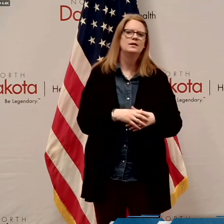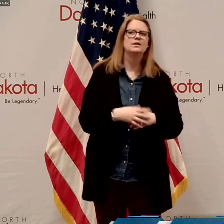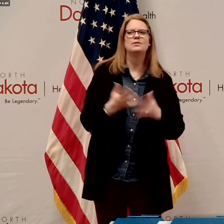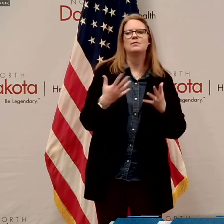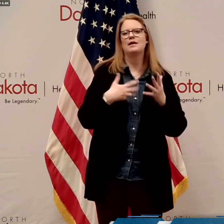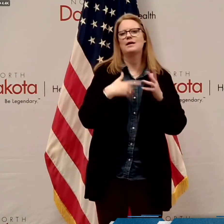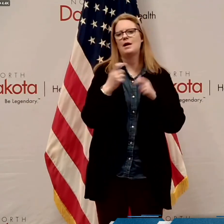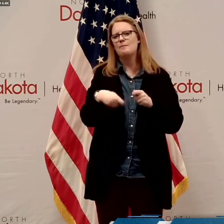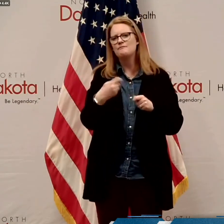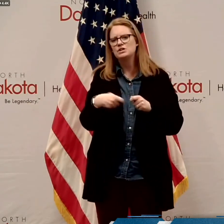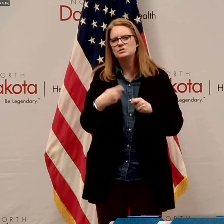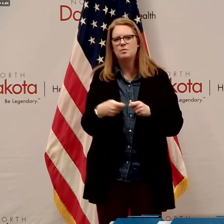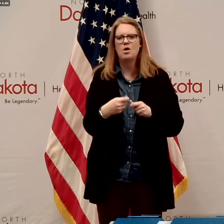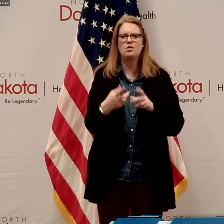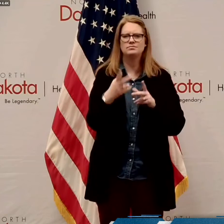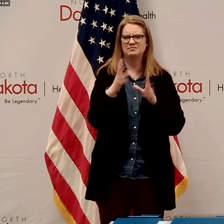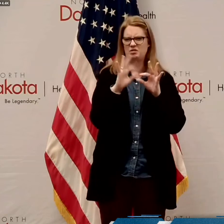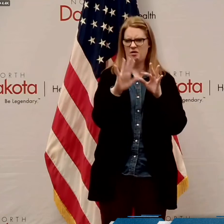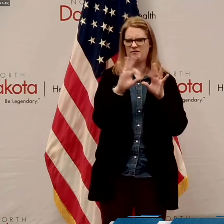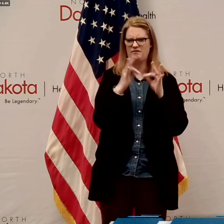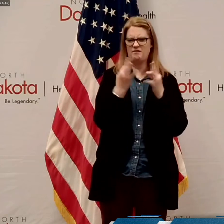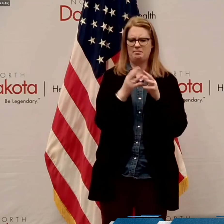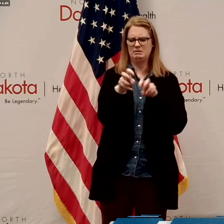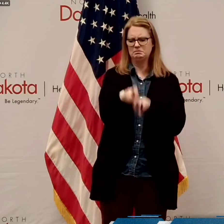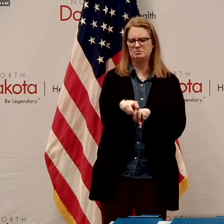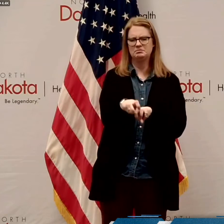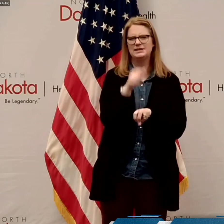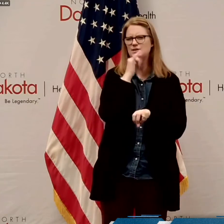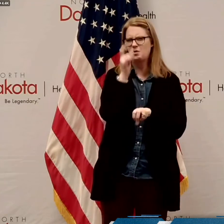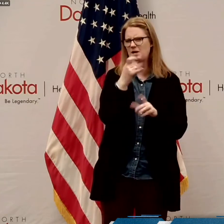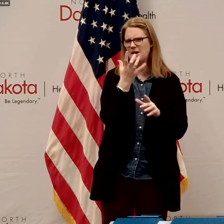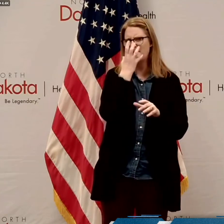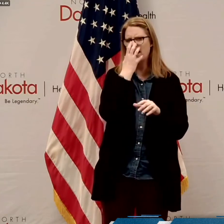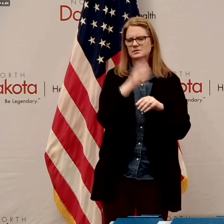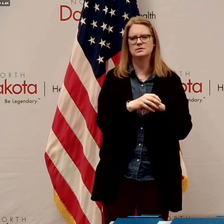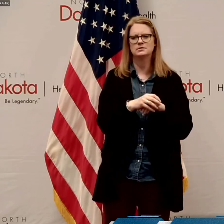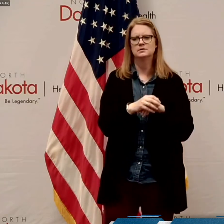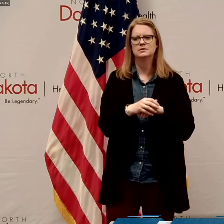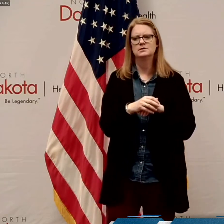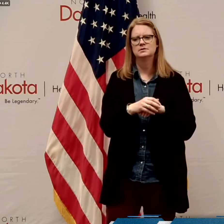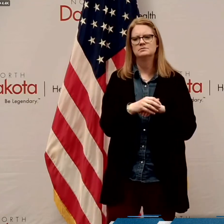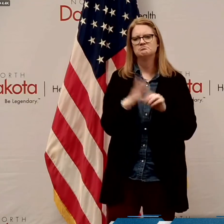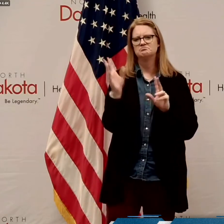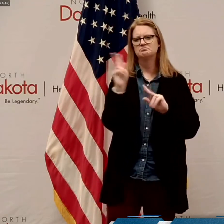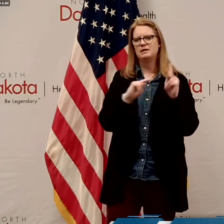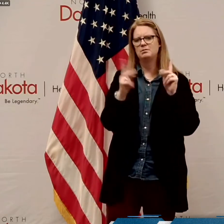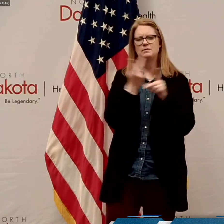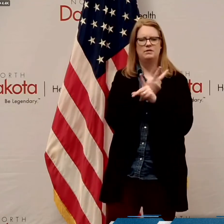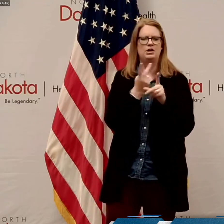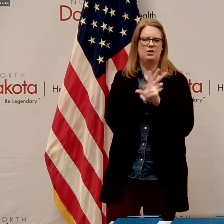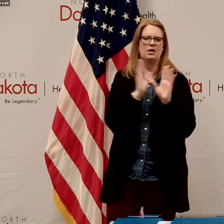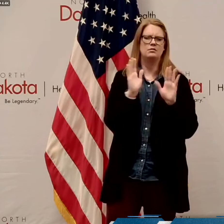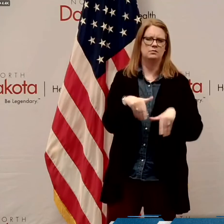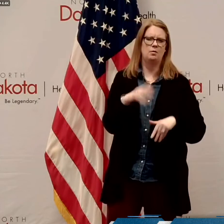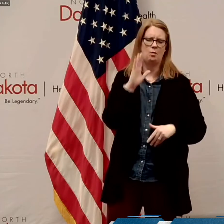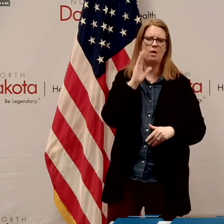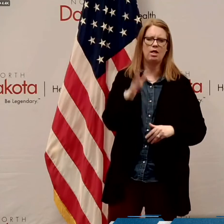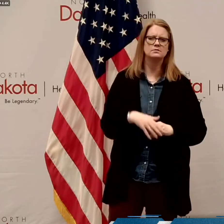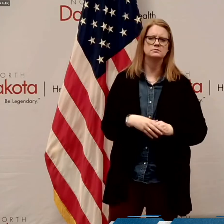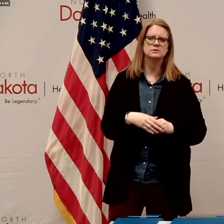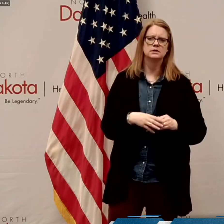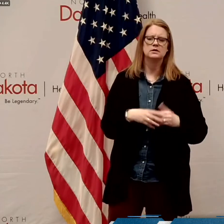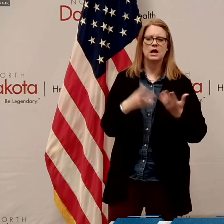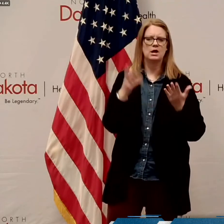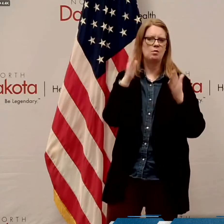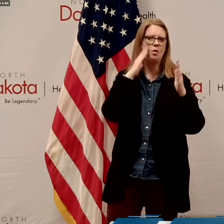somebody that you already know, a family member, you don't need a mask for doing that. So people will figure out good mask etiquette, and hopefully the